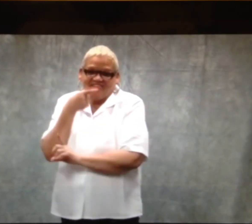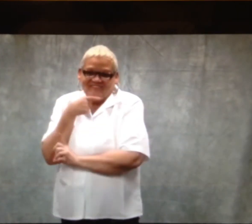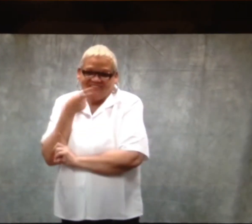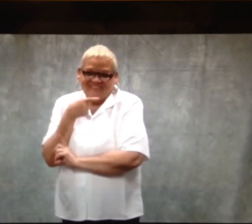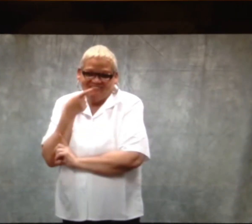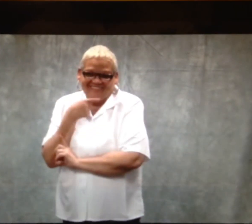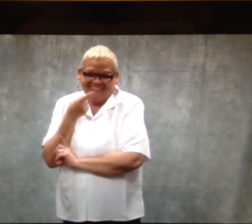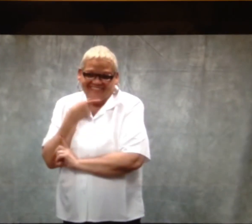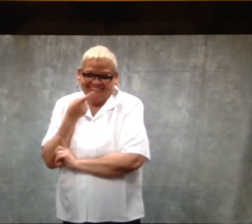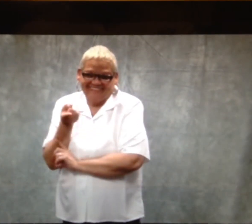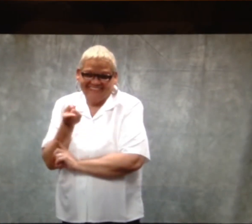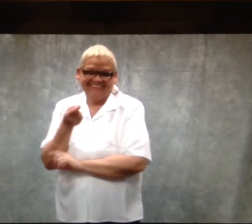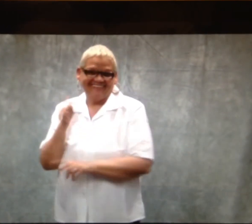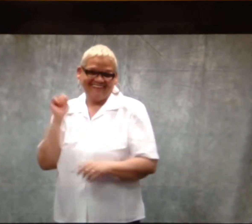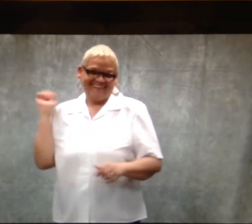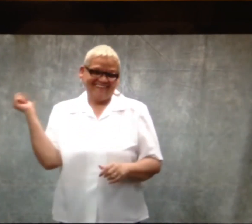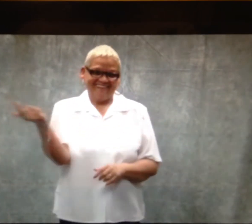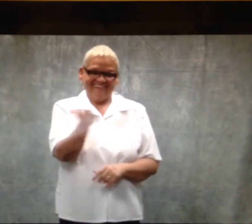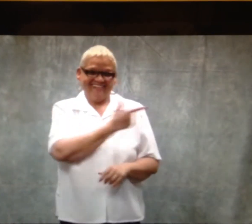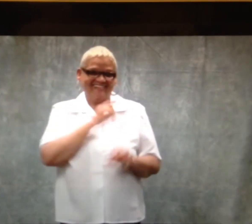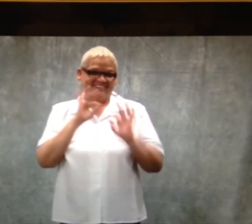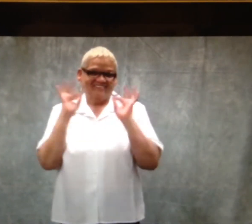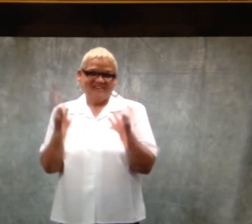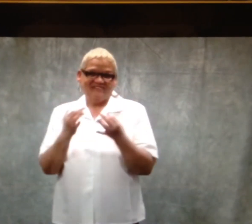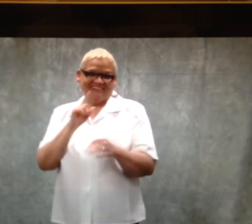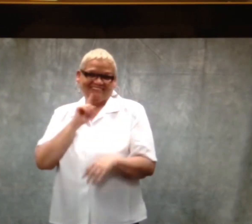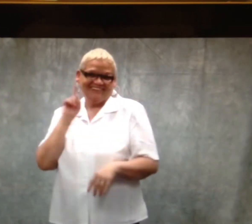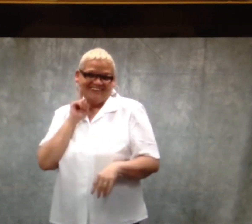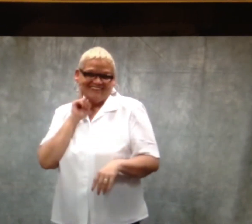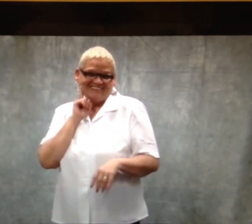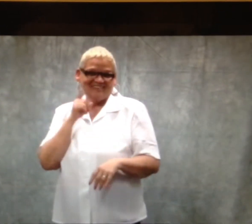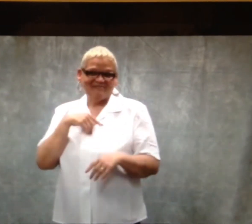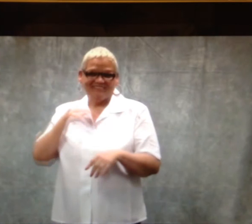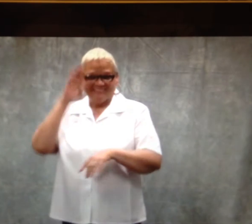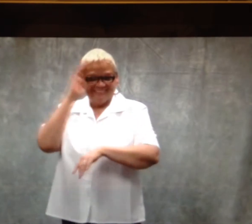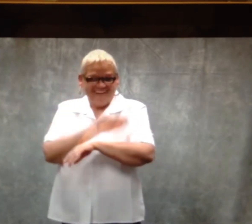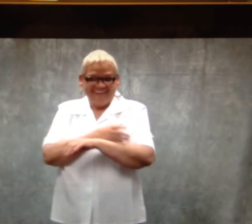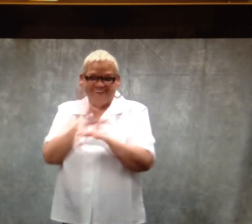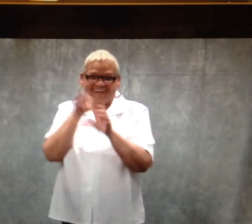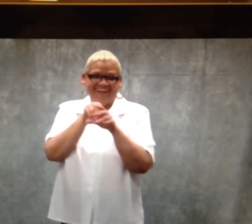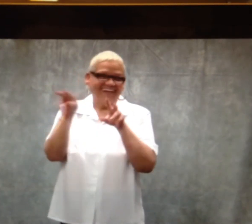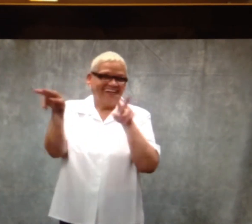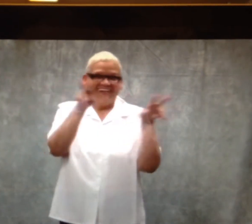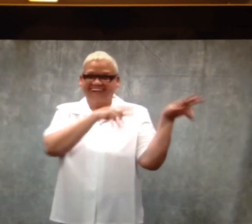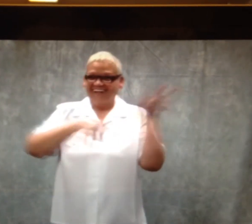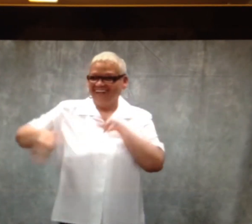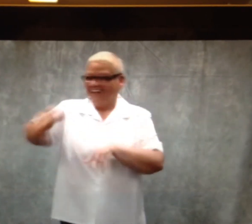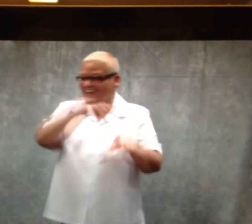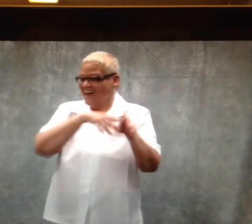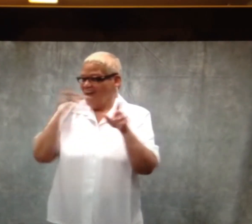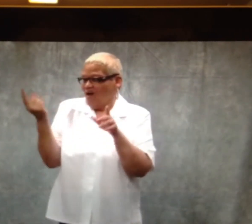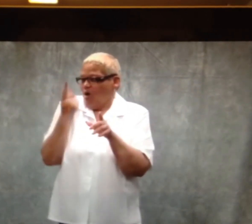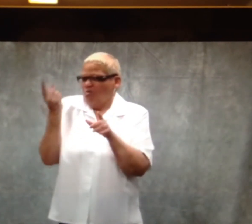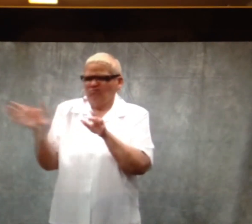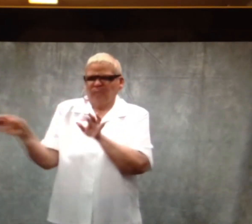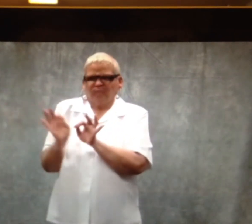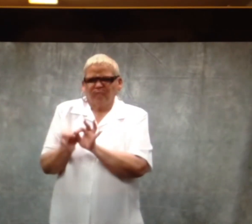other child, he's hearing. It's my son. Now, can you imagine a family full of deaf people and my son's